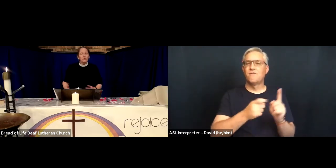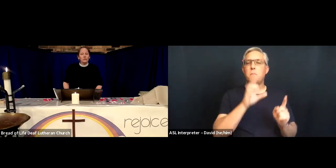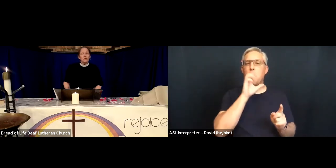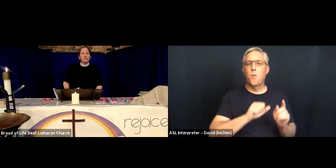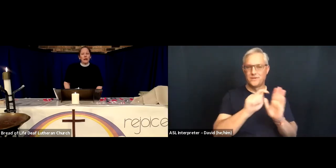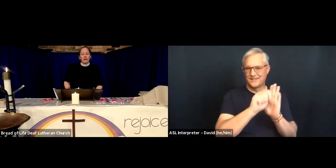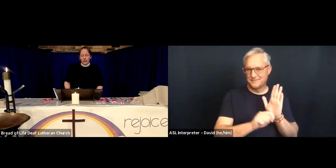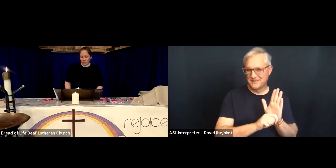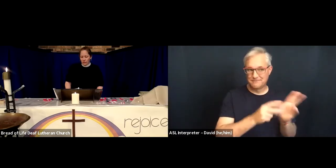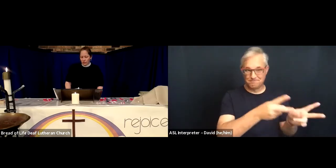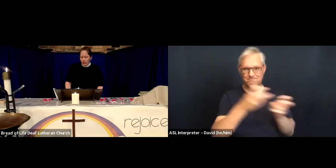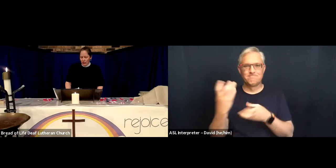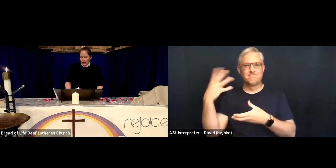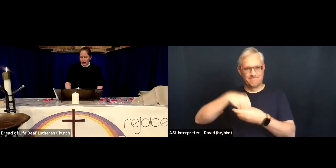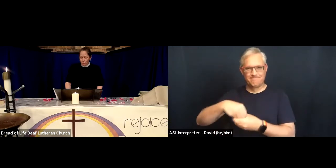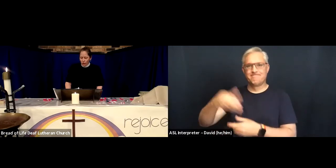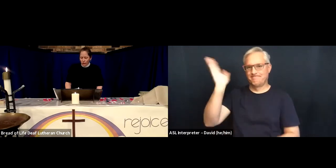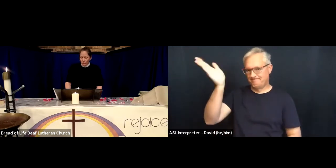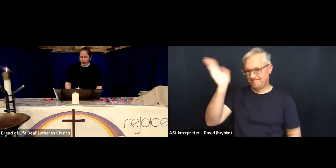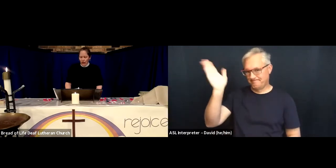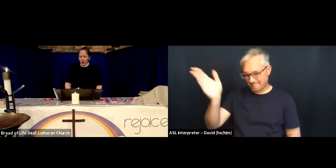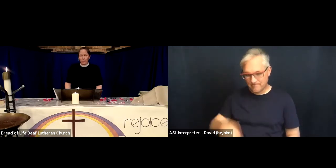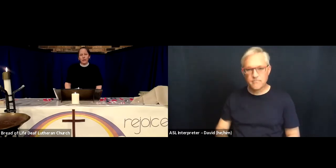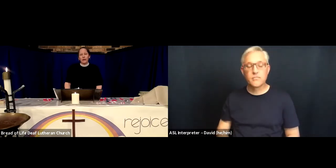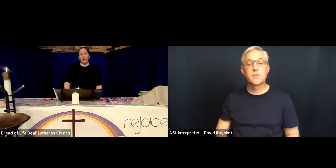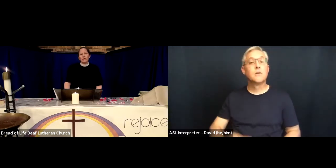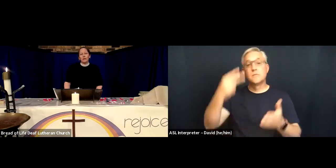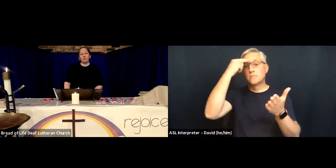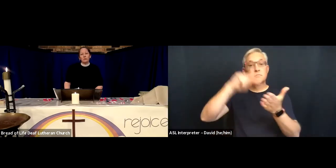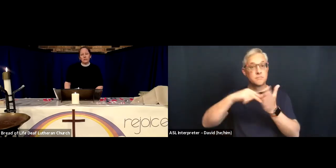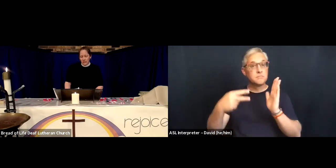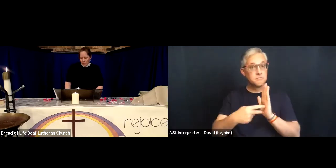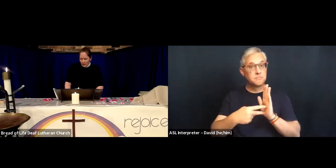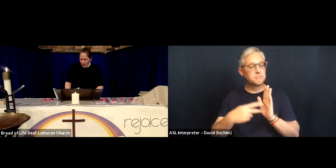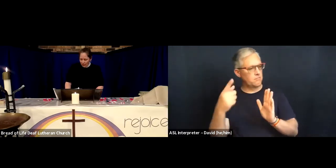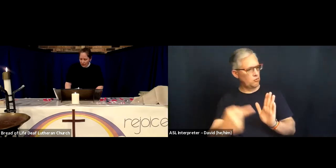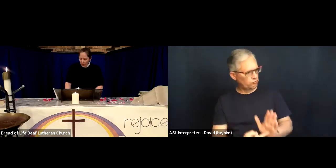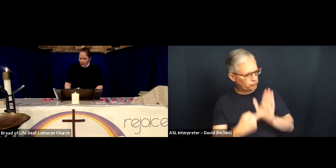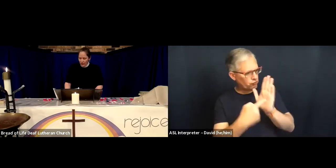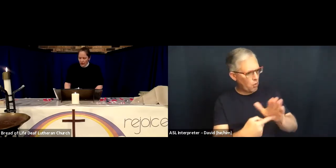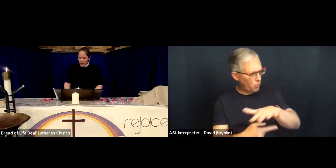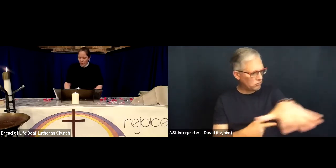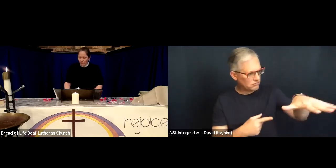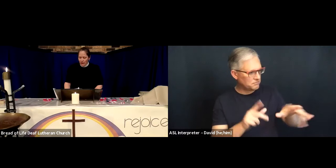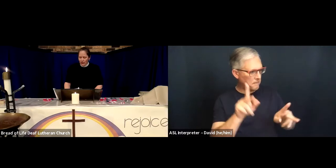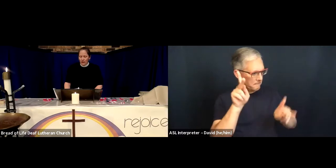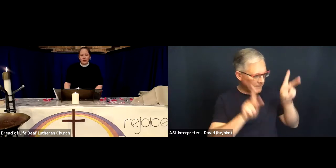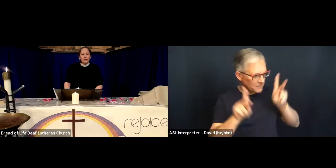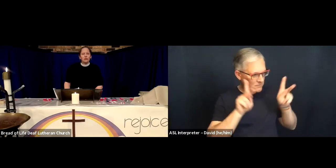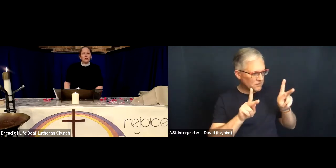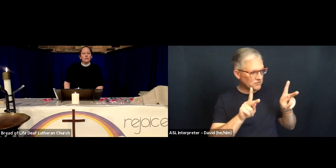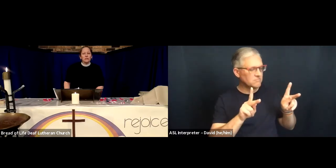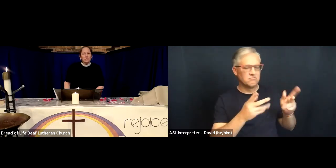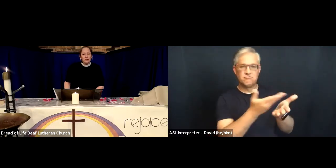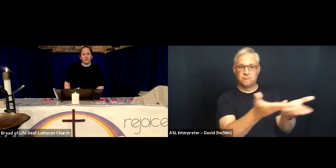He uses that history to show the crowd and the community that's gathered there